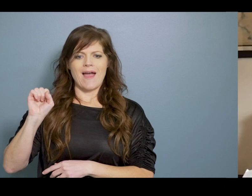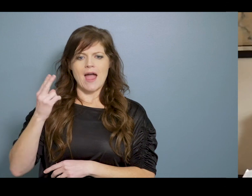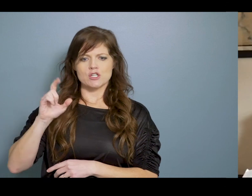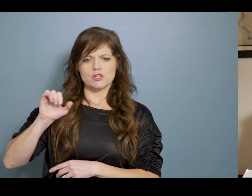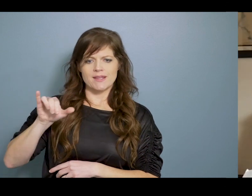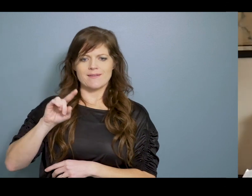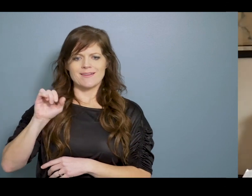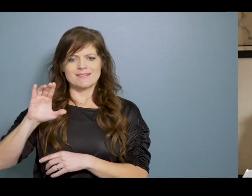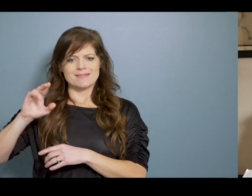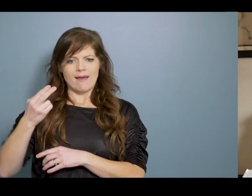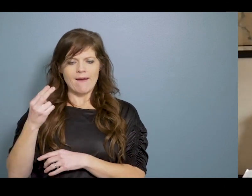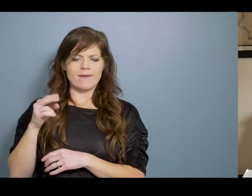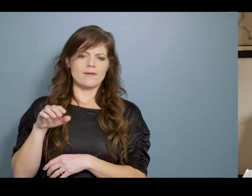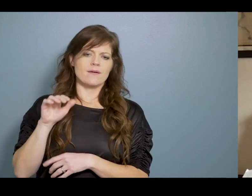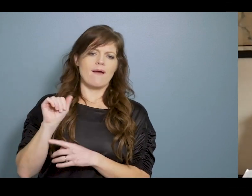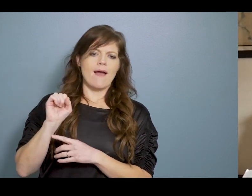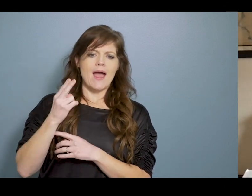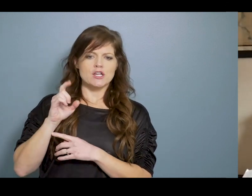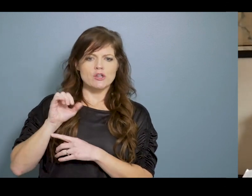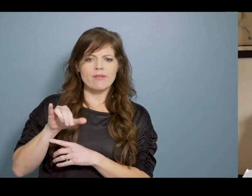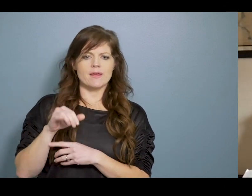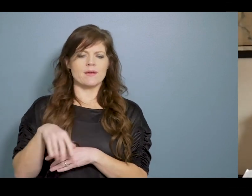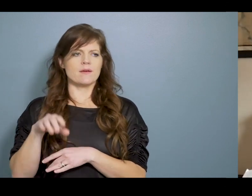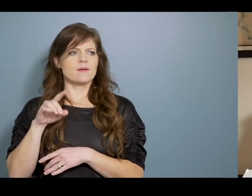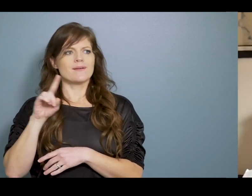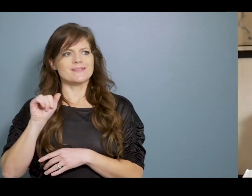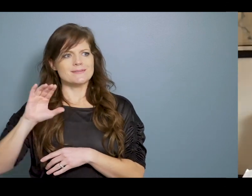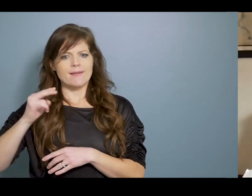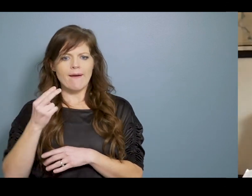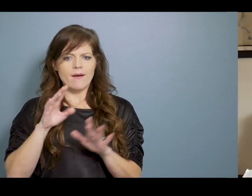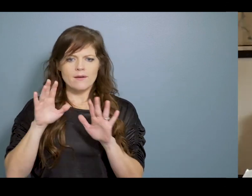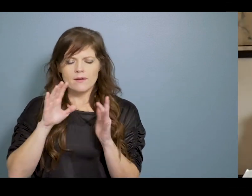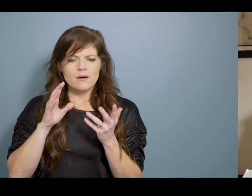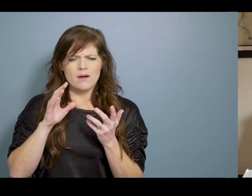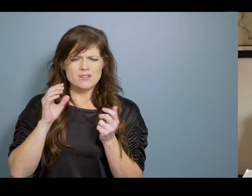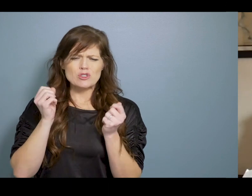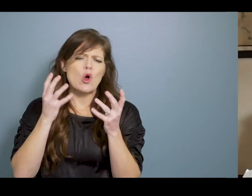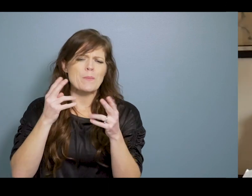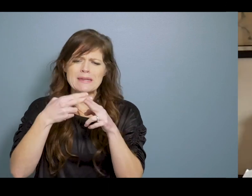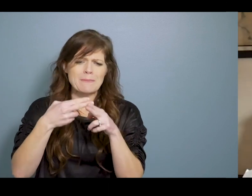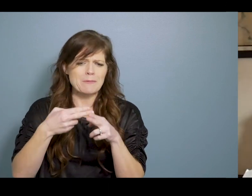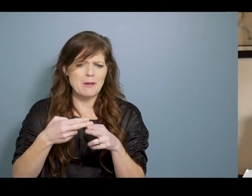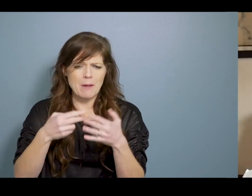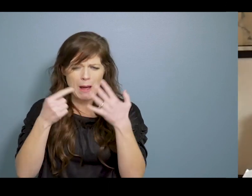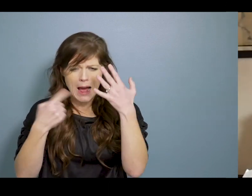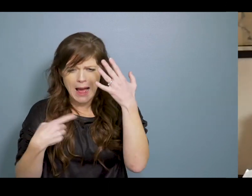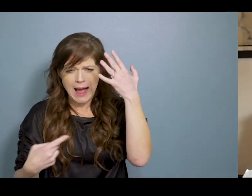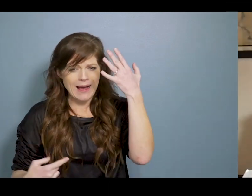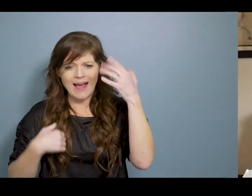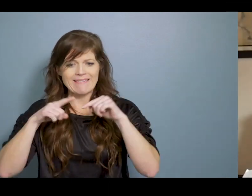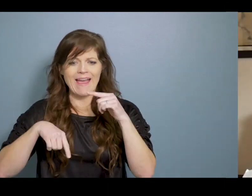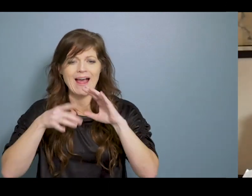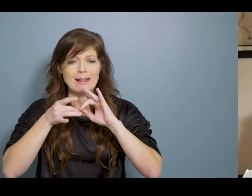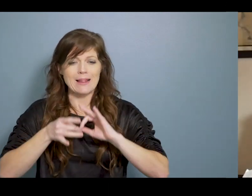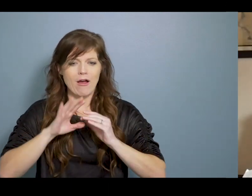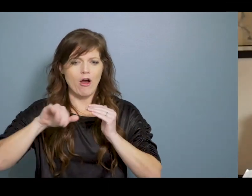Ashley, and Ross Hosking on the video elements, everybody on the instructional side. There's so many names to mention, but thank you to you all.